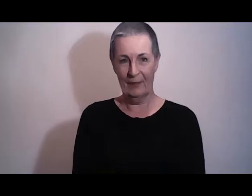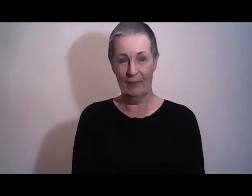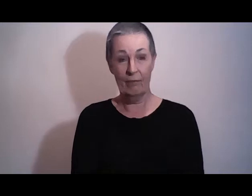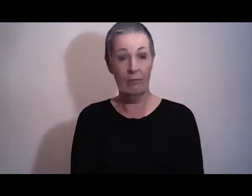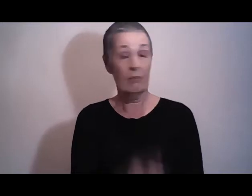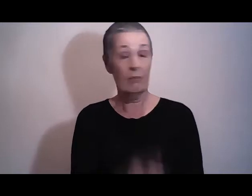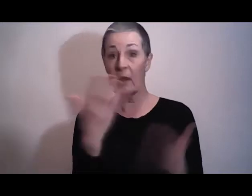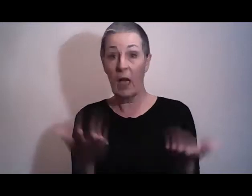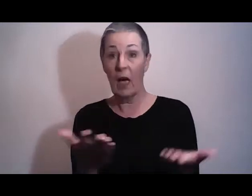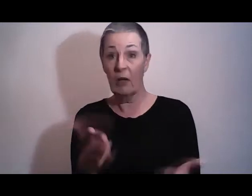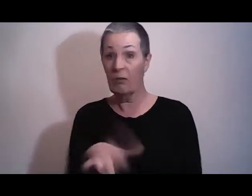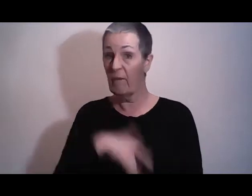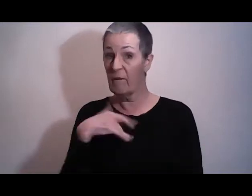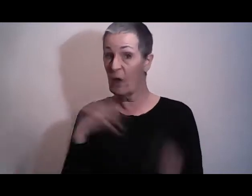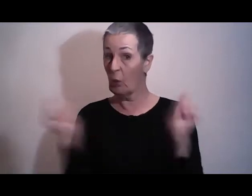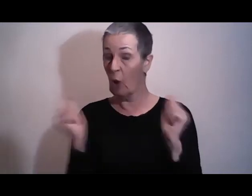cold anymore.